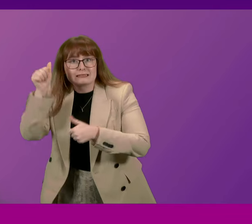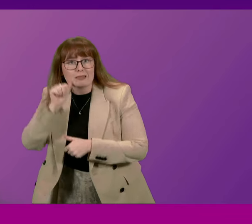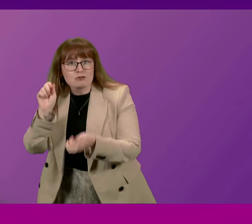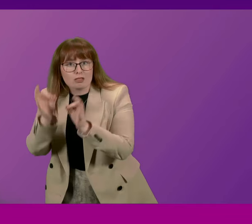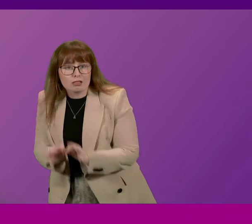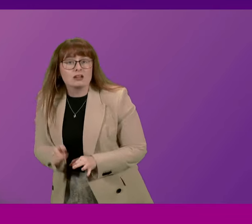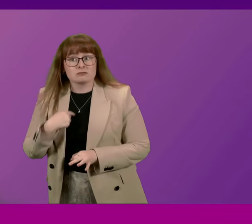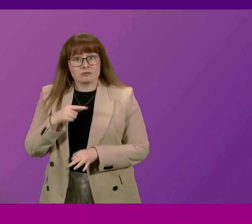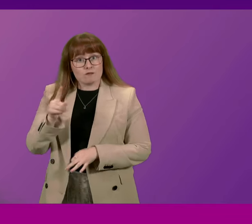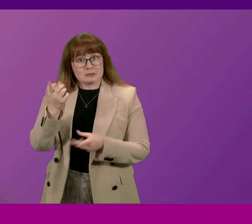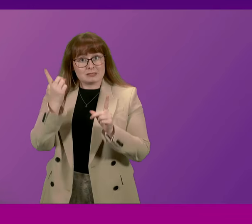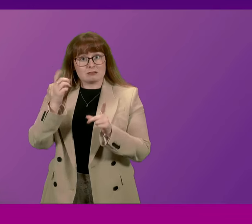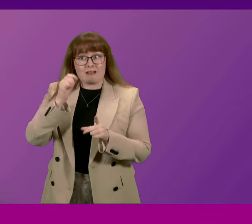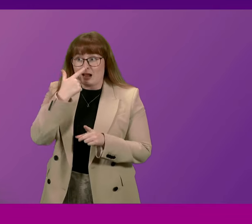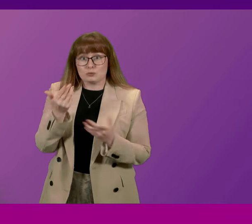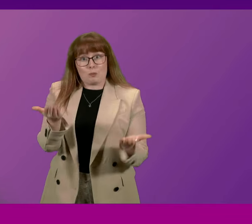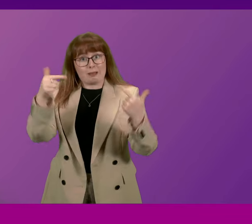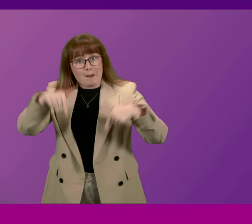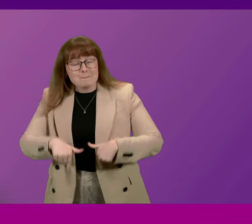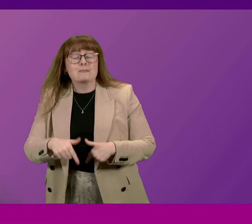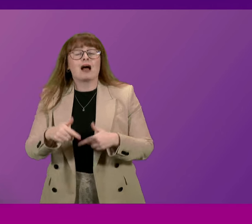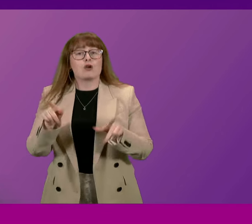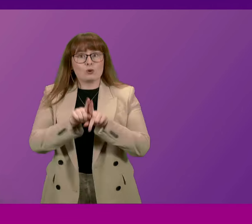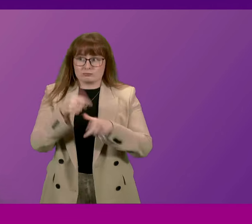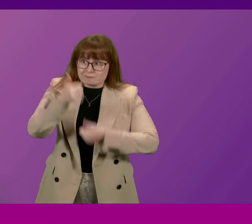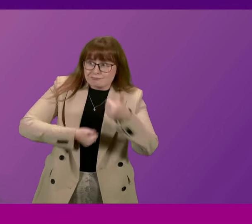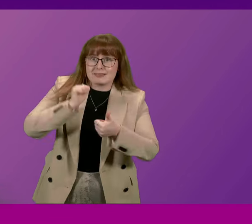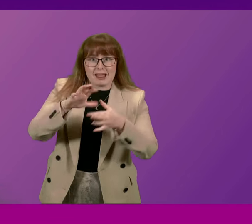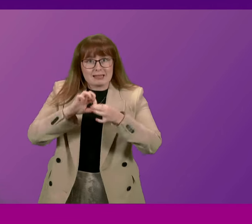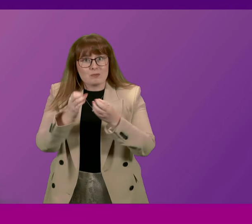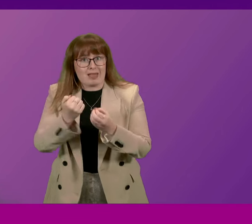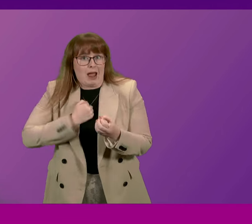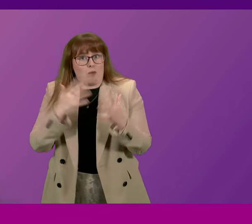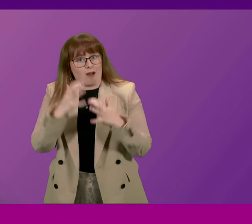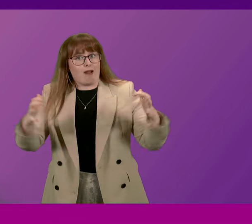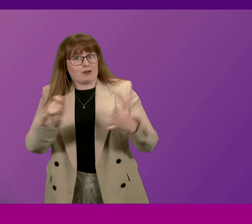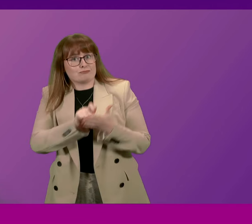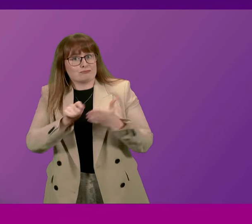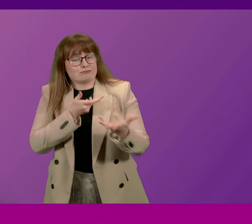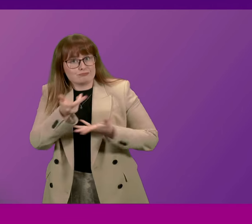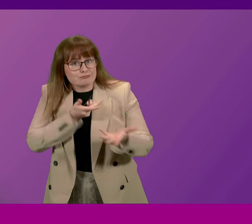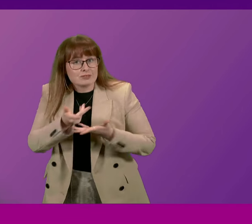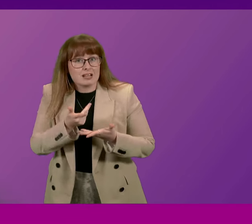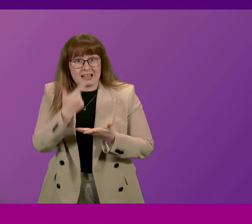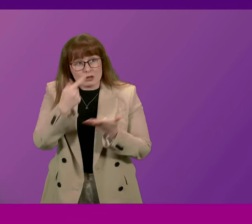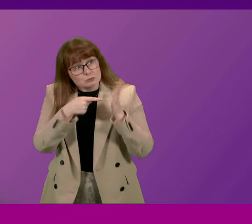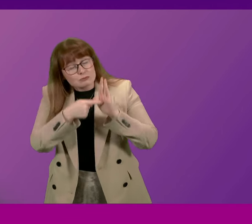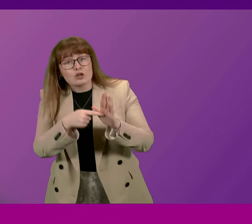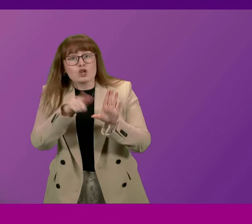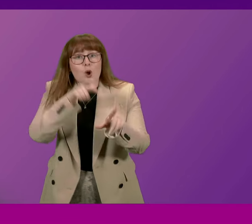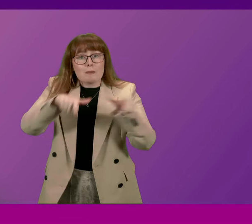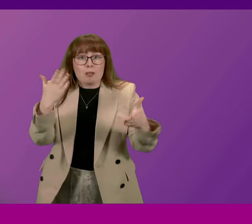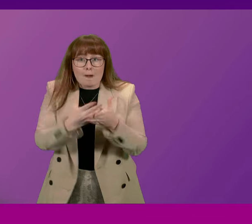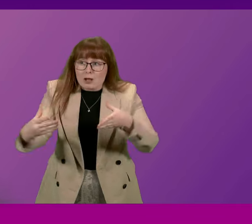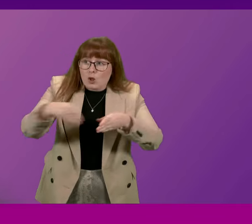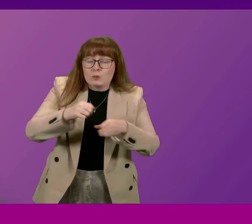Minister join me in welcoming them and congratulating their engagement with our democracy? And will he outline how young people are being included